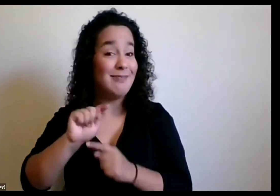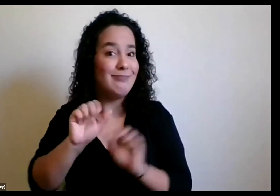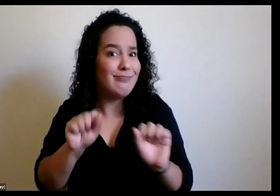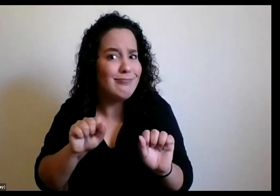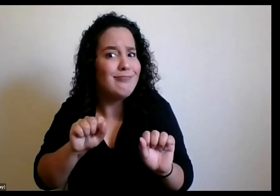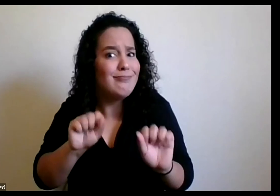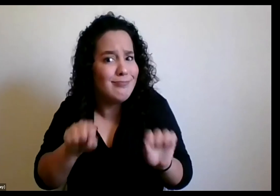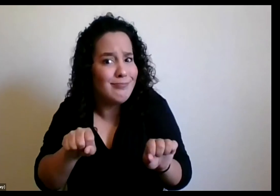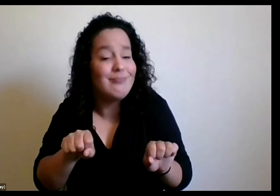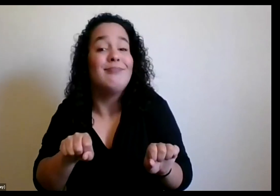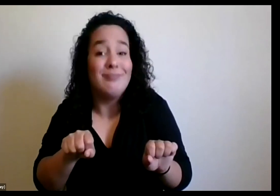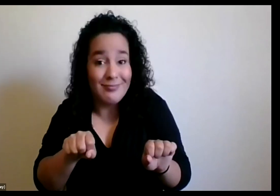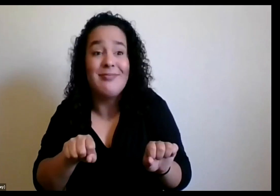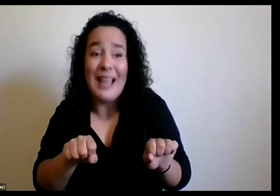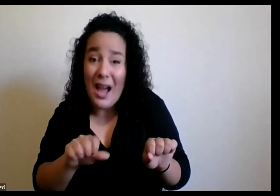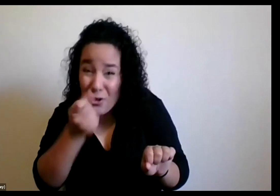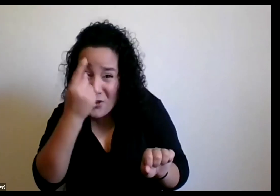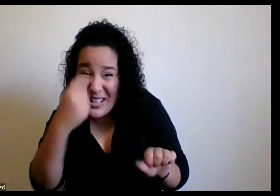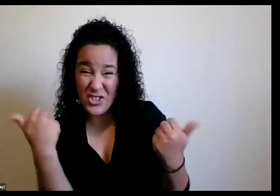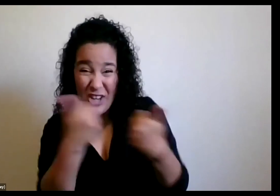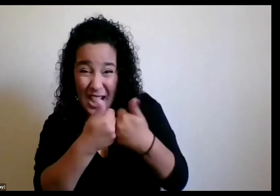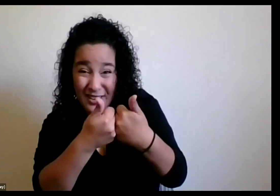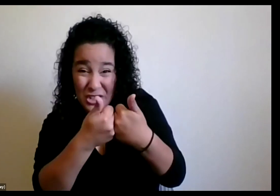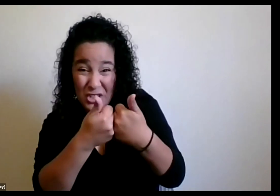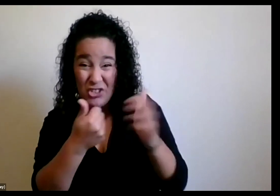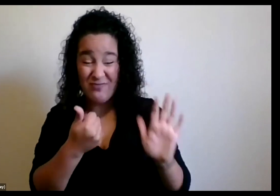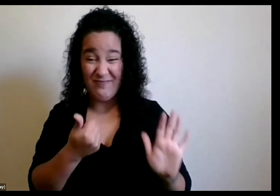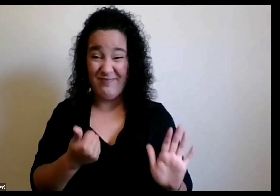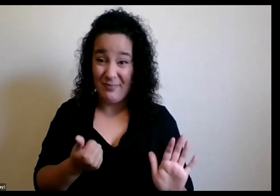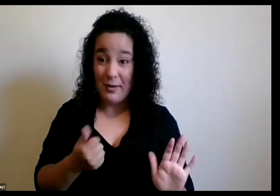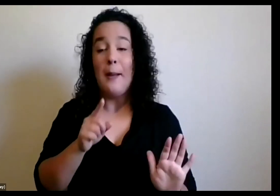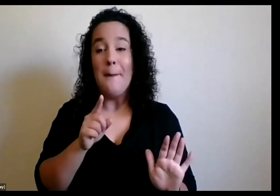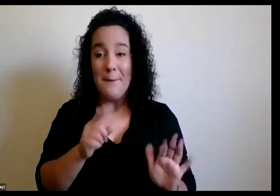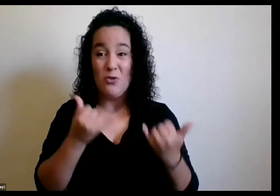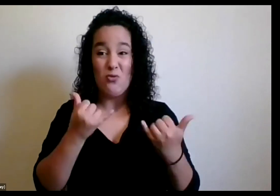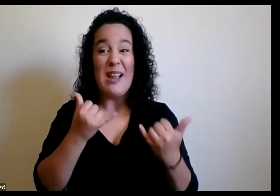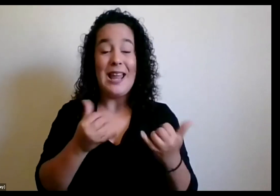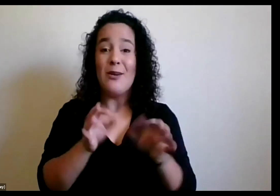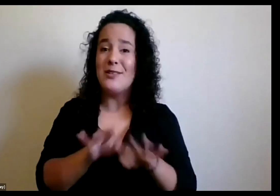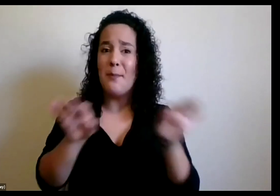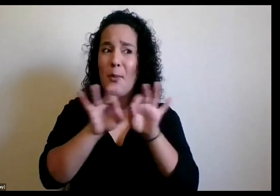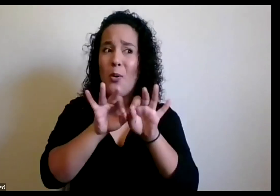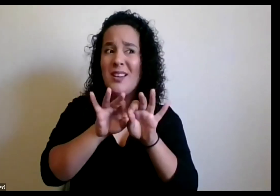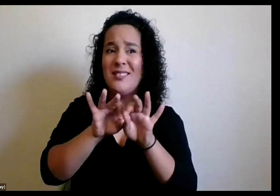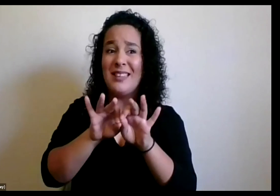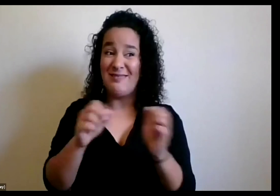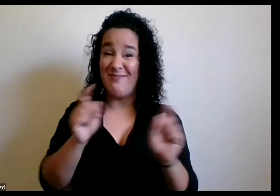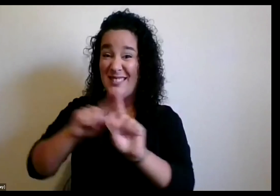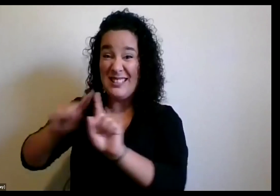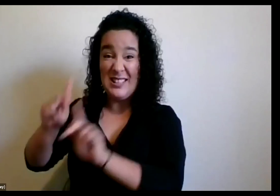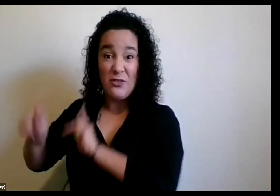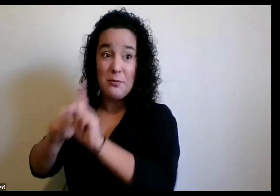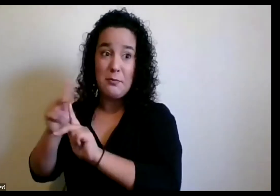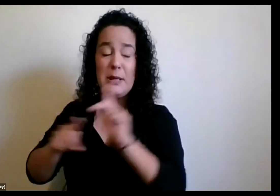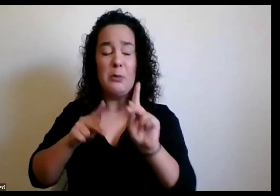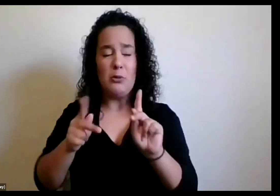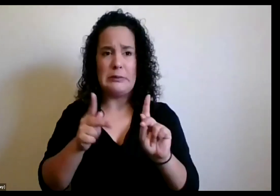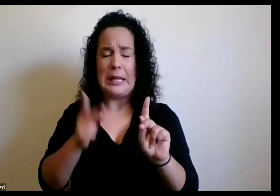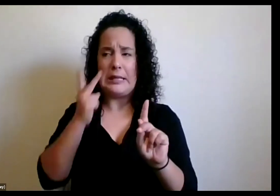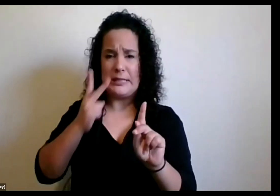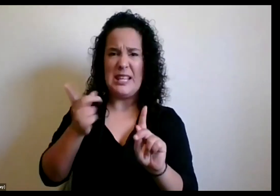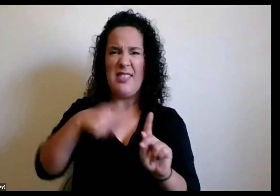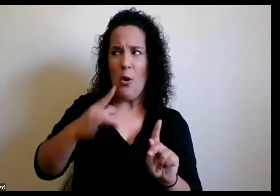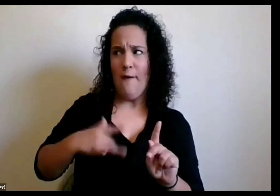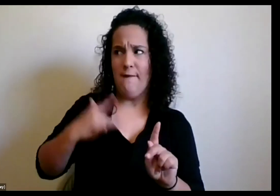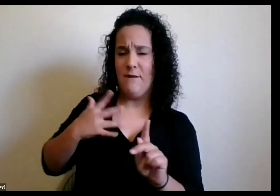people understand this is a challenge, but the work of aligning people around solutions is the work that many of you as advocates and organizers